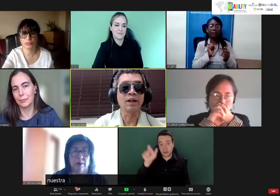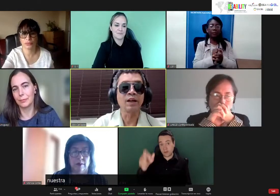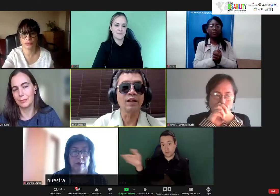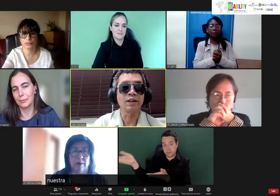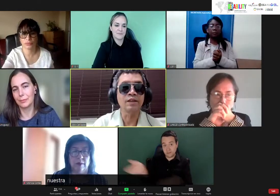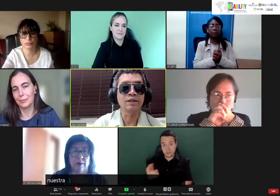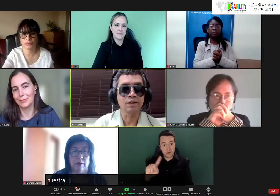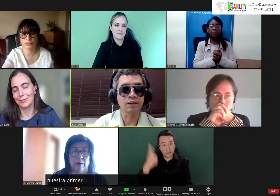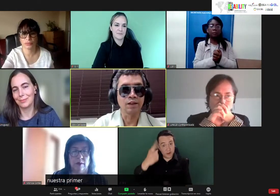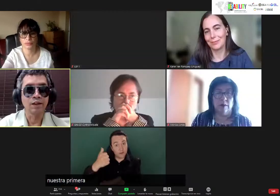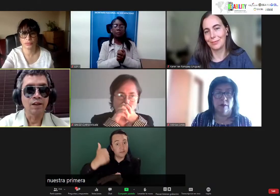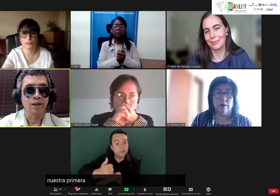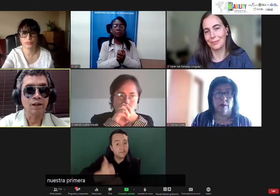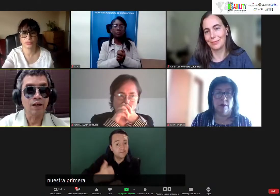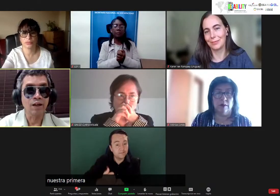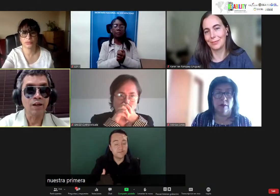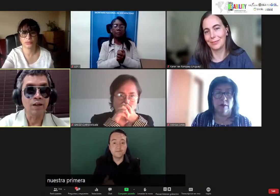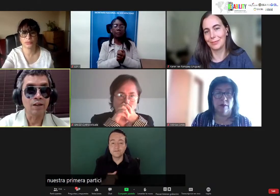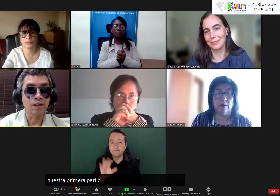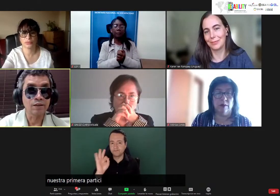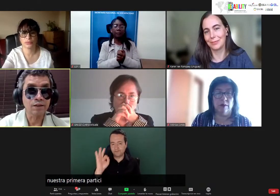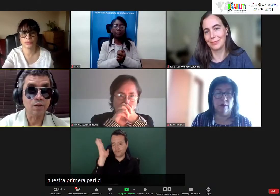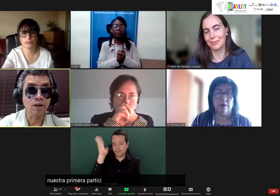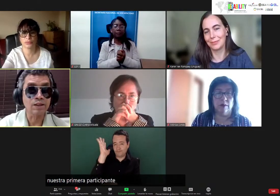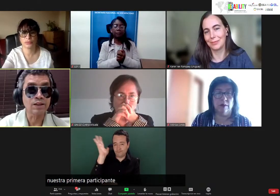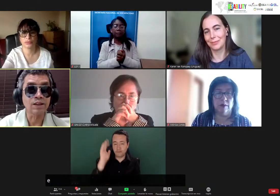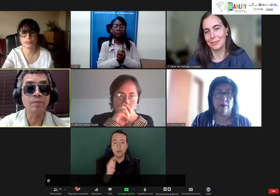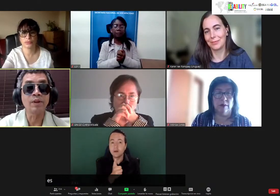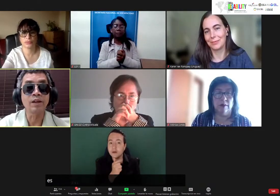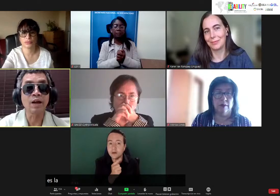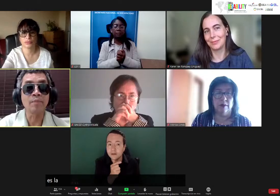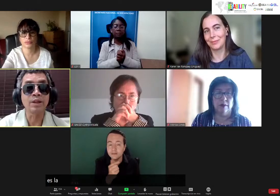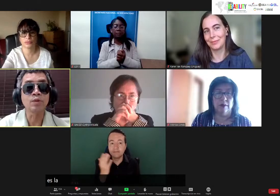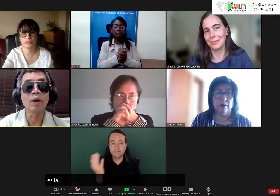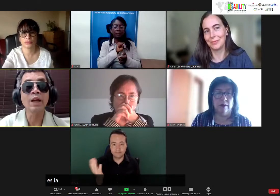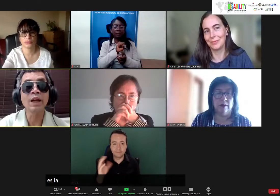first participant is